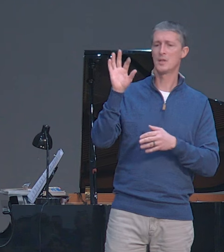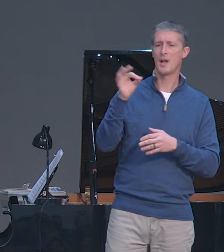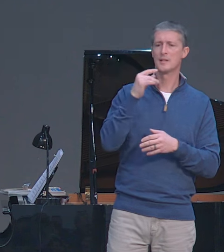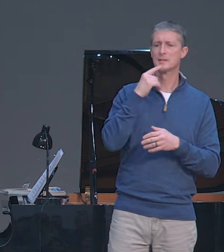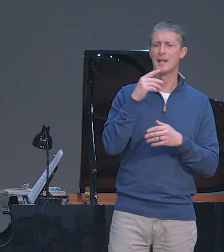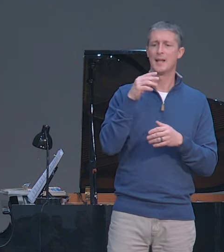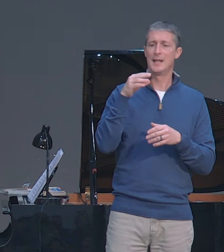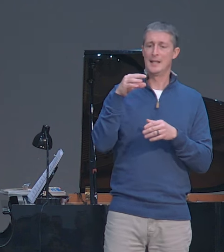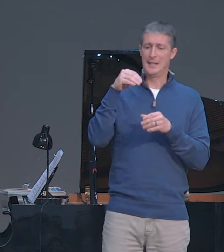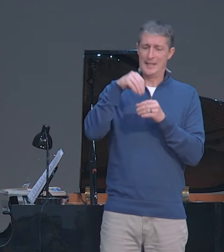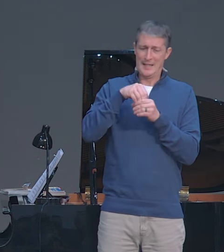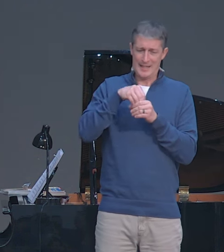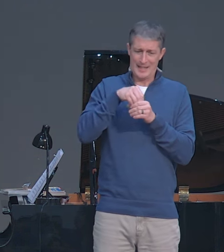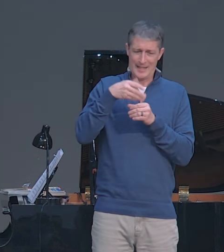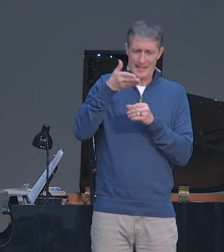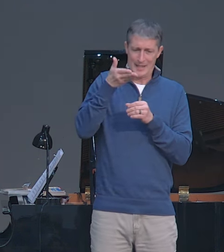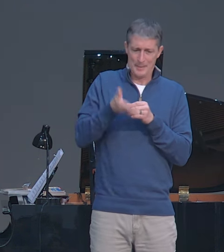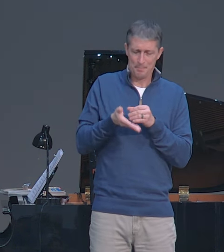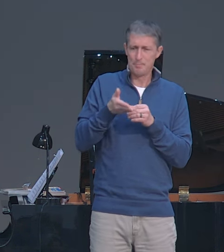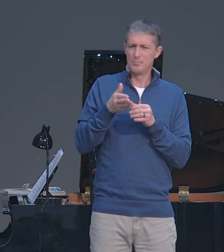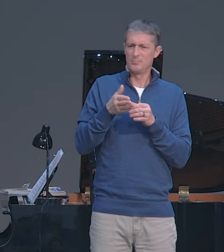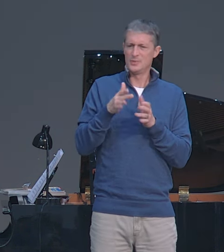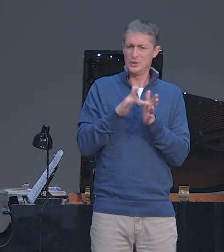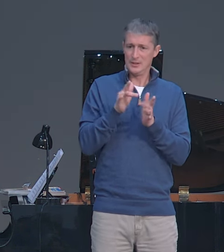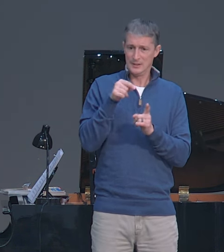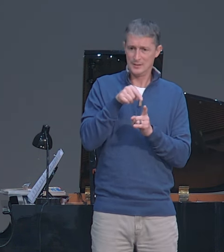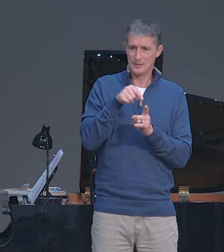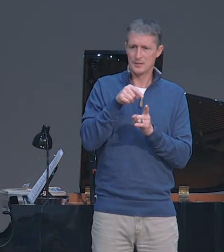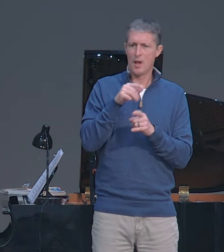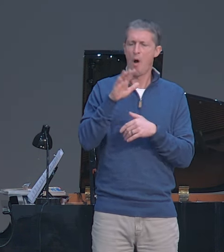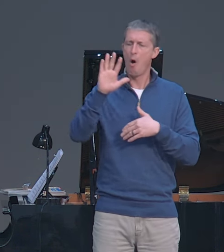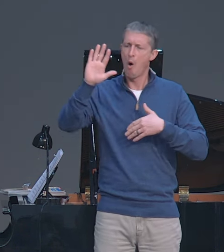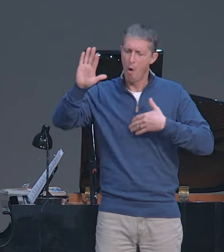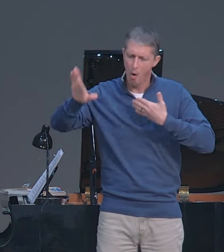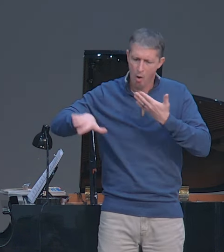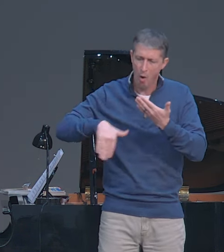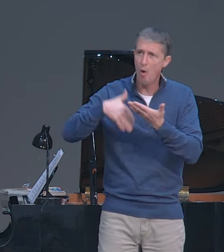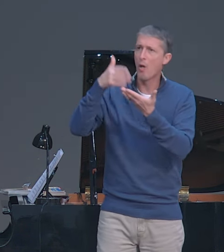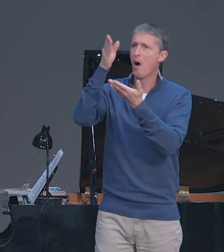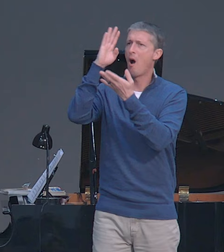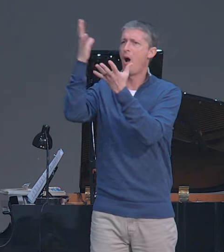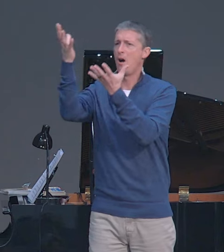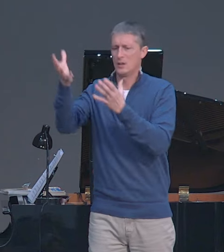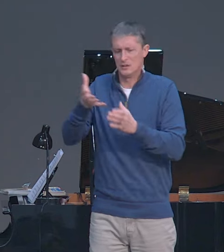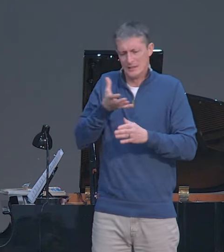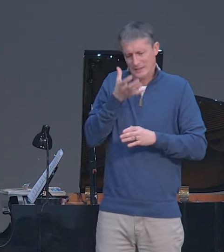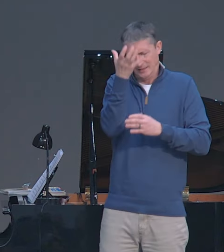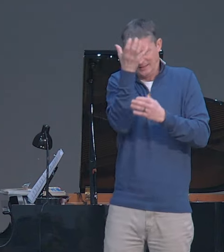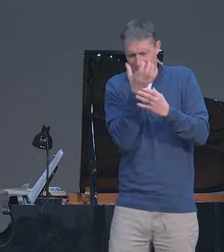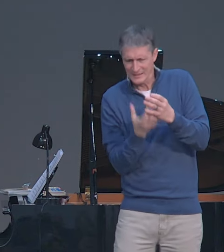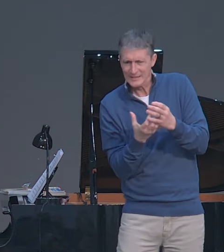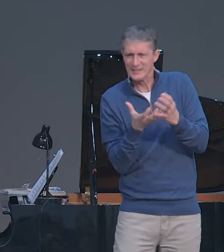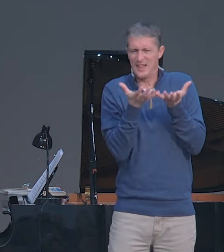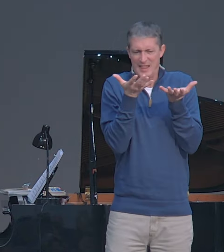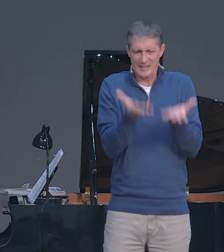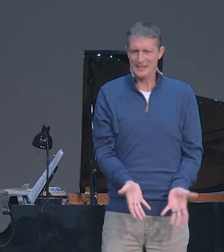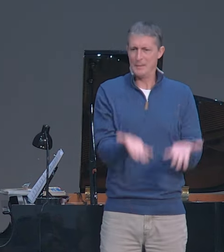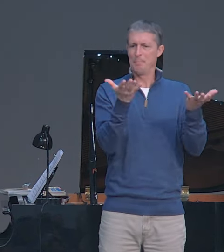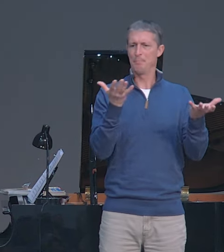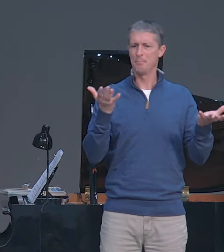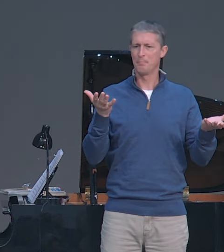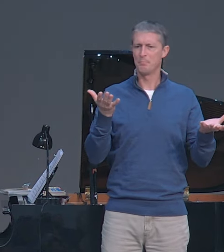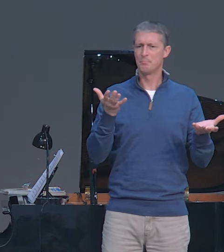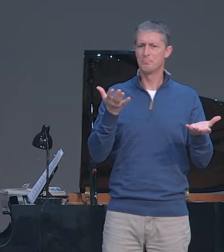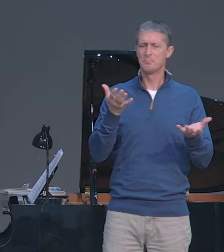fullness of deity dwells bodily. You can't get any clearer than that, that Jesus is